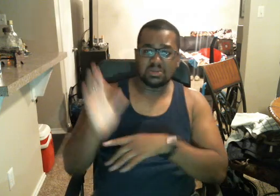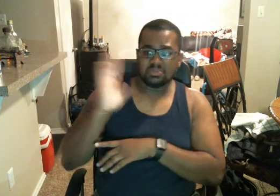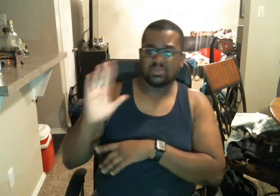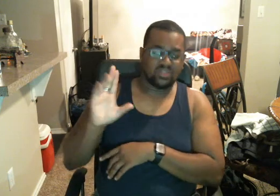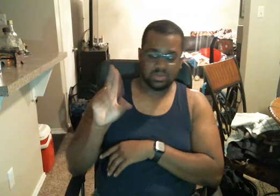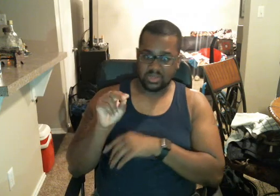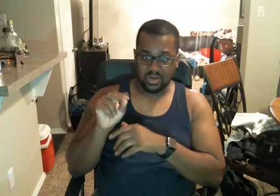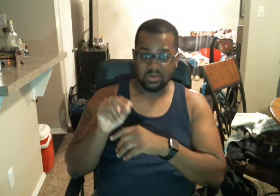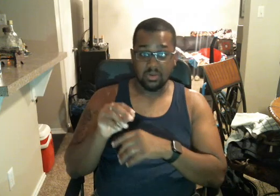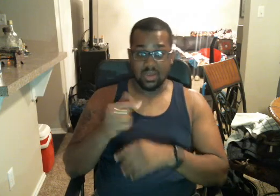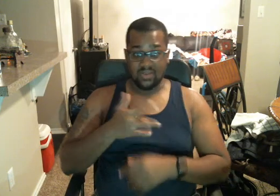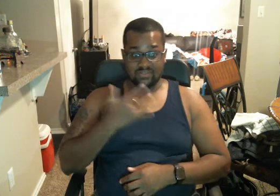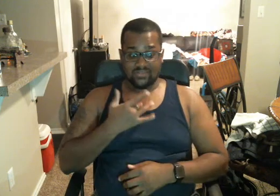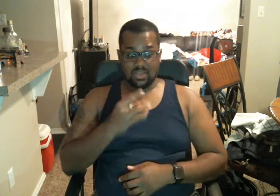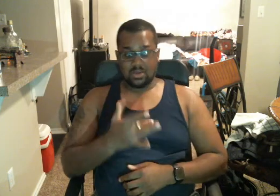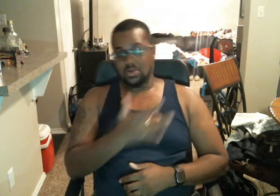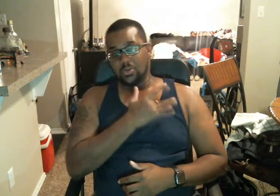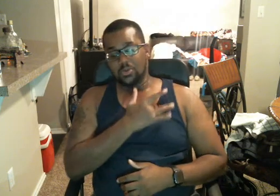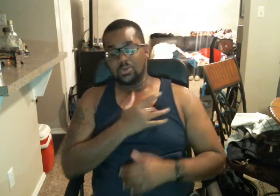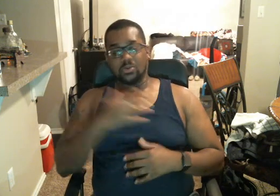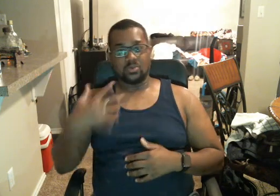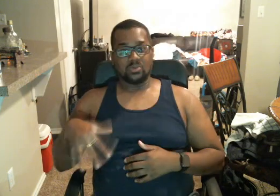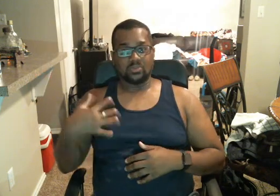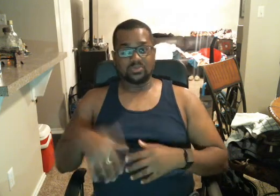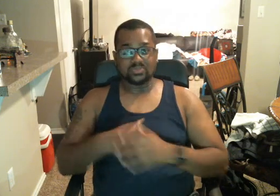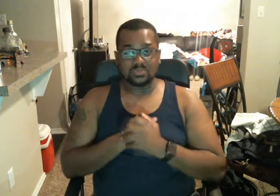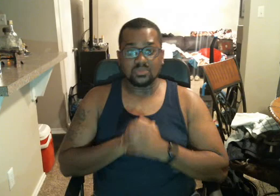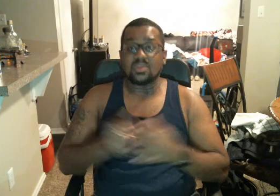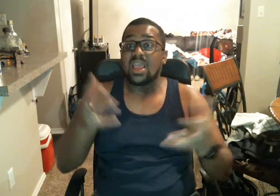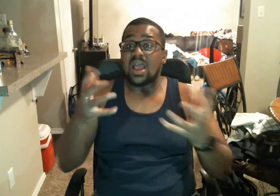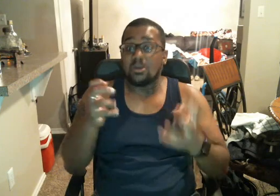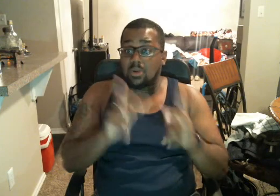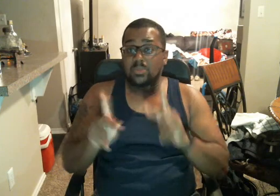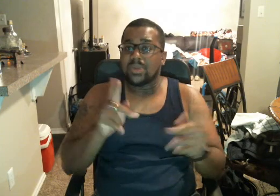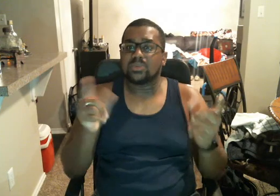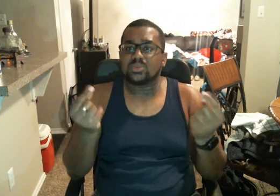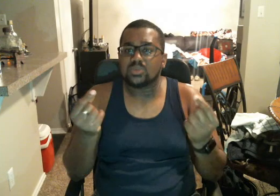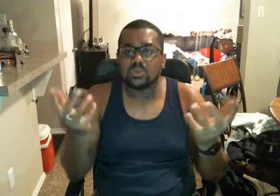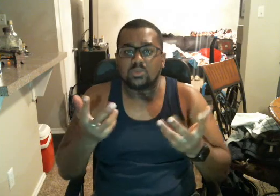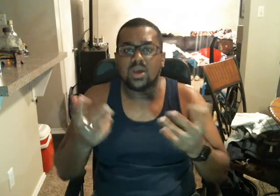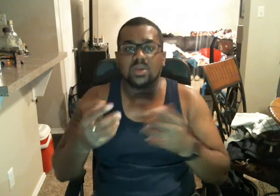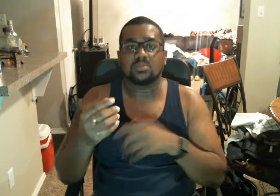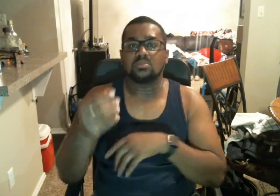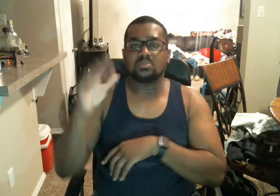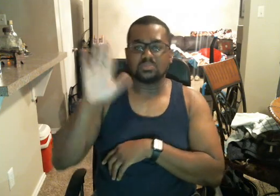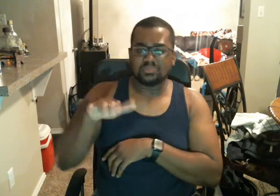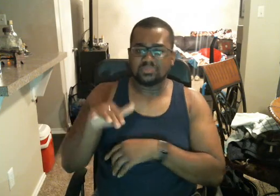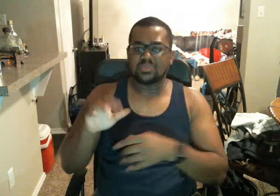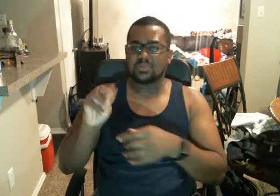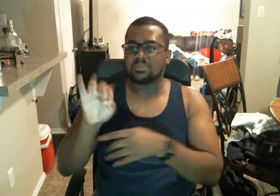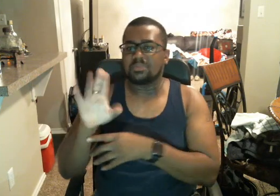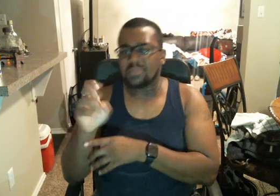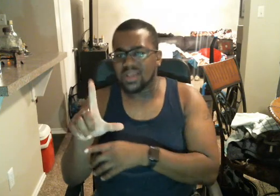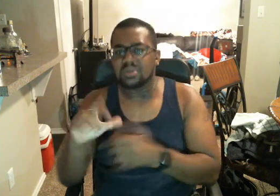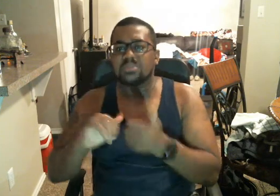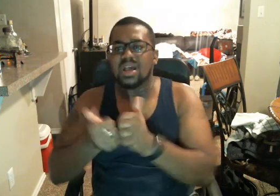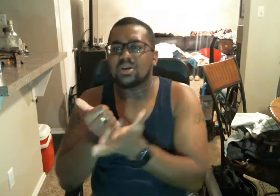All I want from people who say, hey, what can I do for you, Michael? I know that at times you have really struggled. What can I do when you're in that